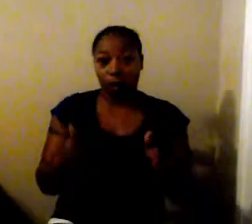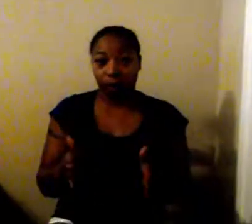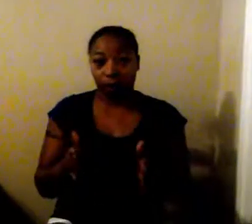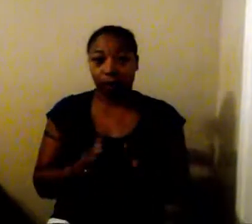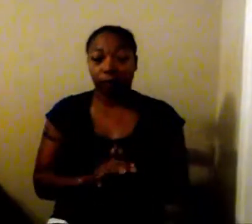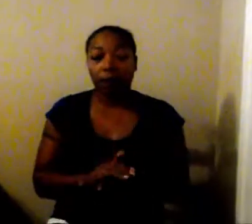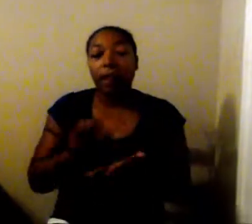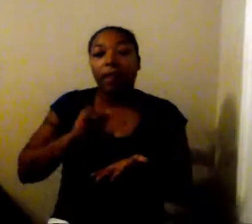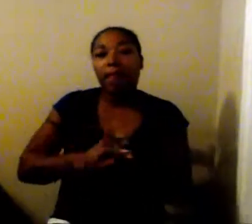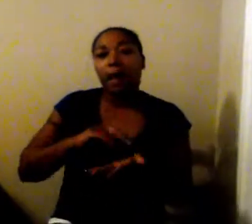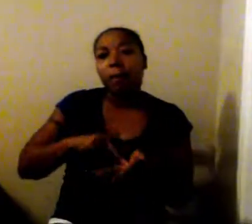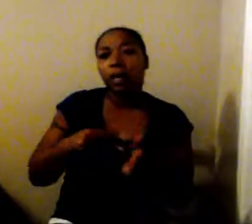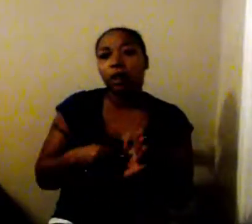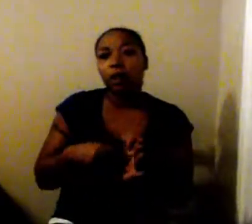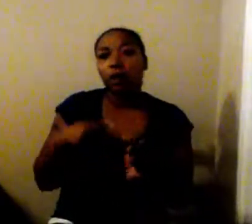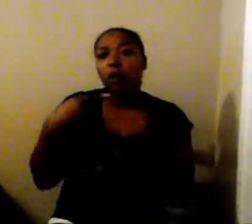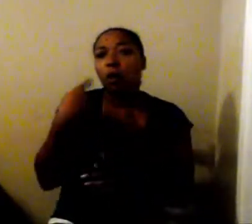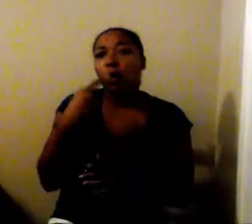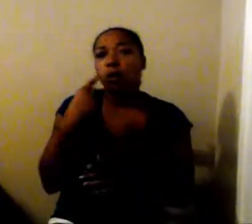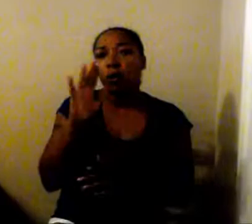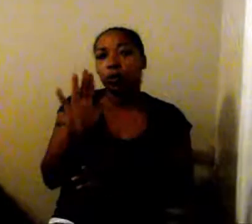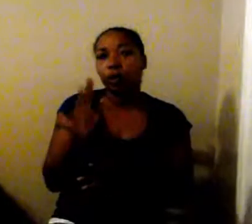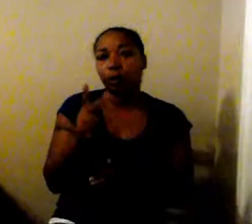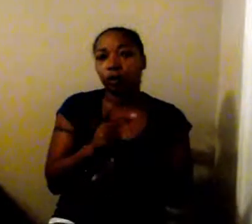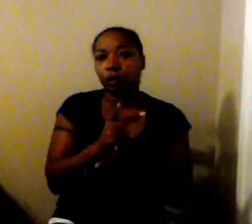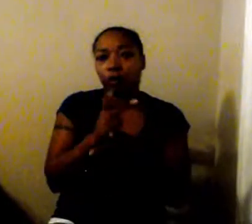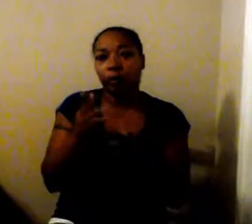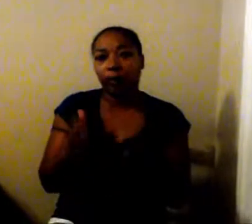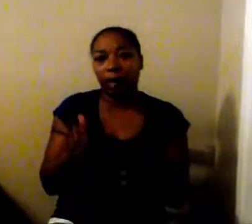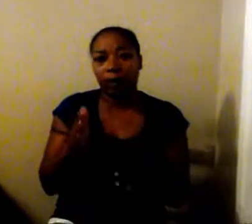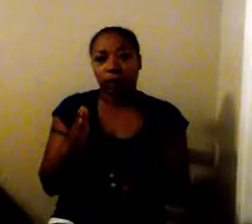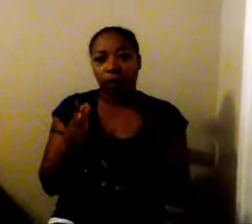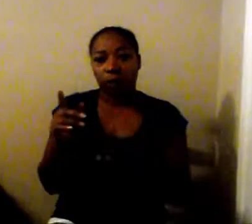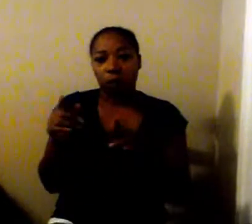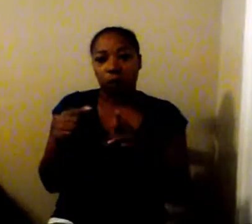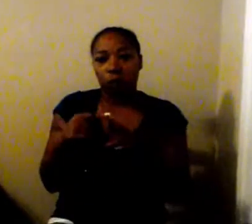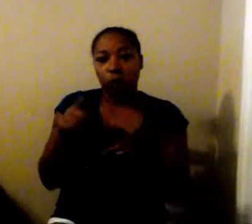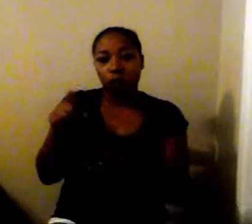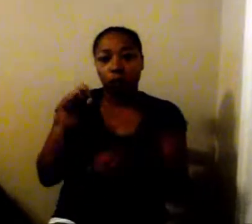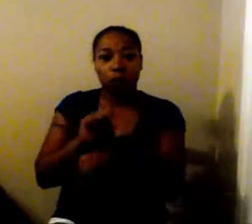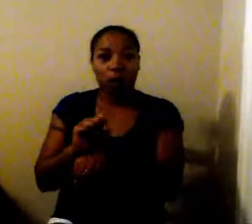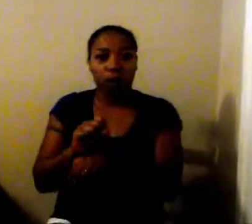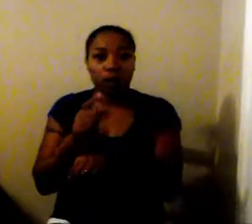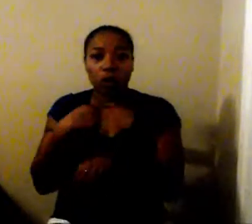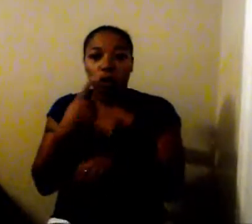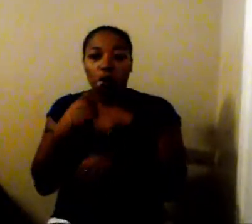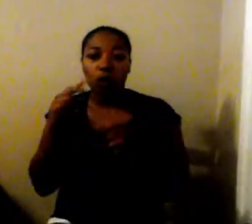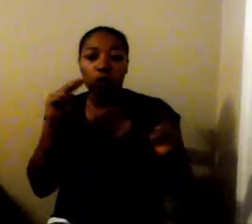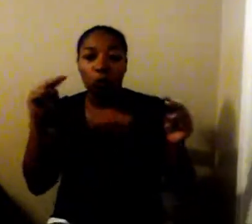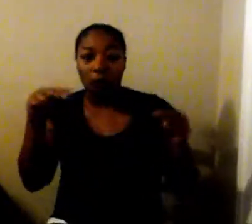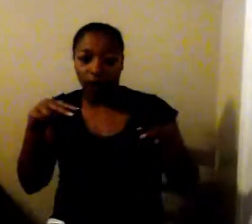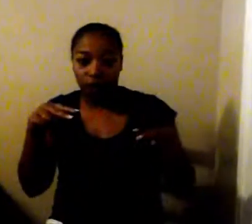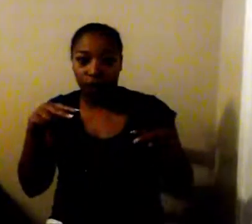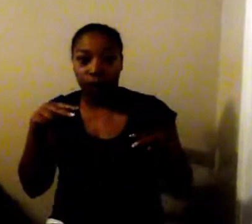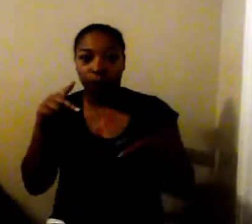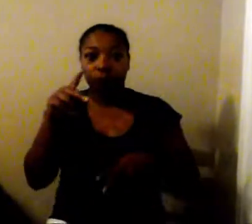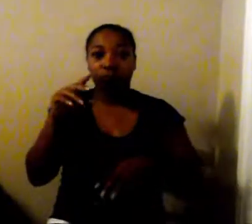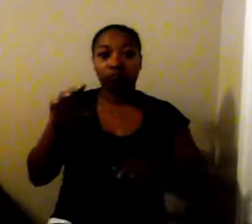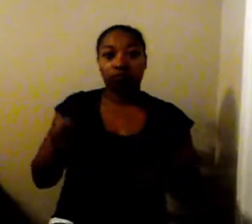manager. That means who was your supervisor when you worked? Who watched you